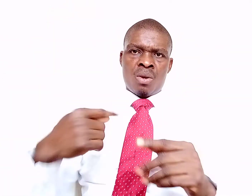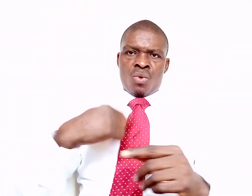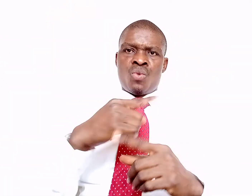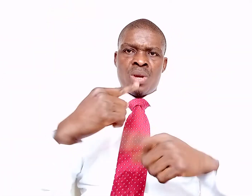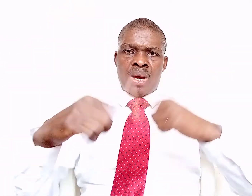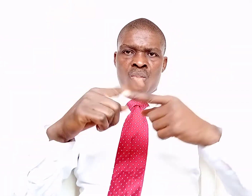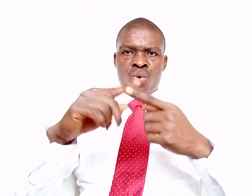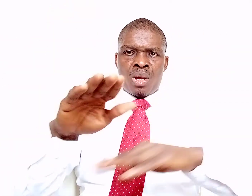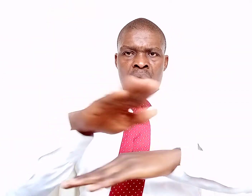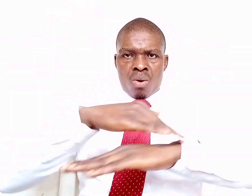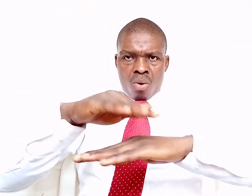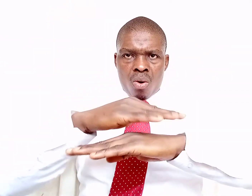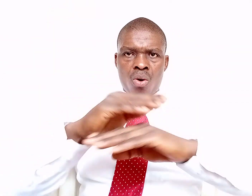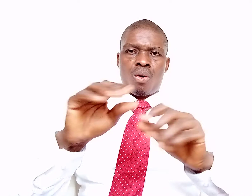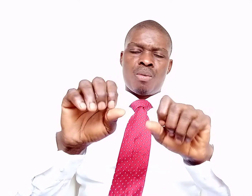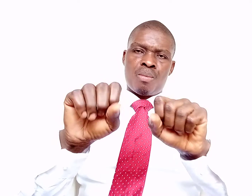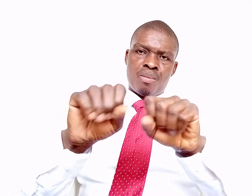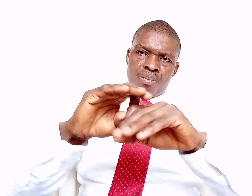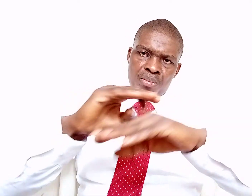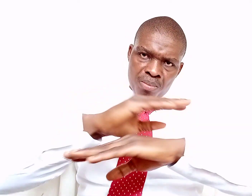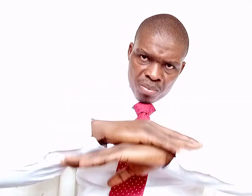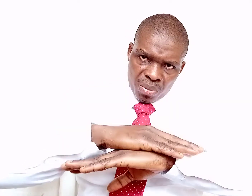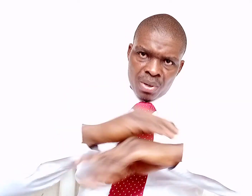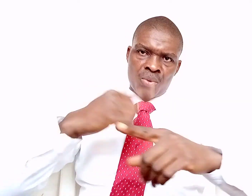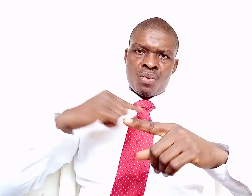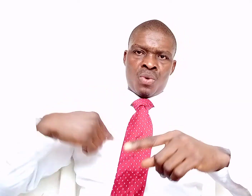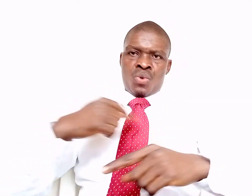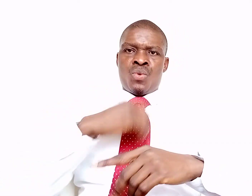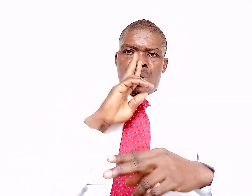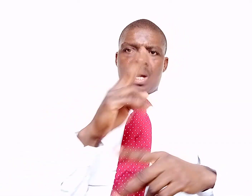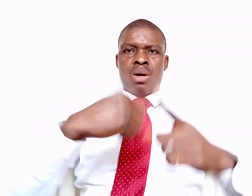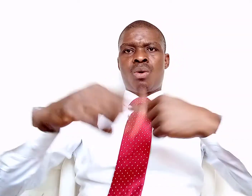are going to take a short break and return shortly. Stay tuned, don't go away.